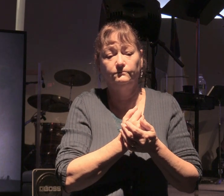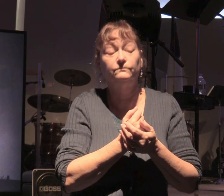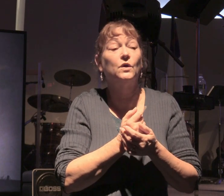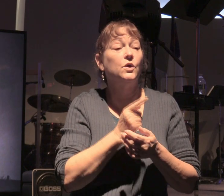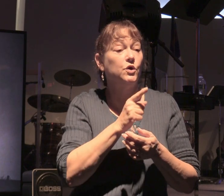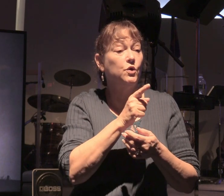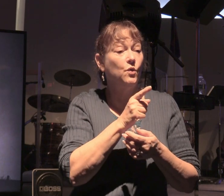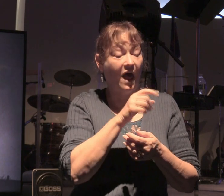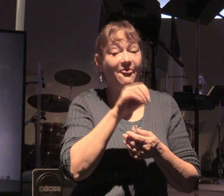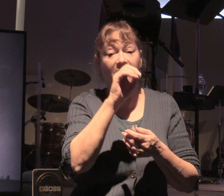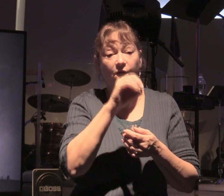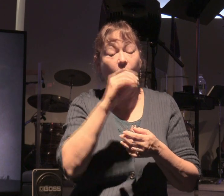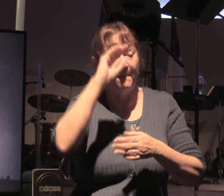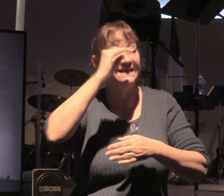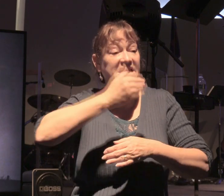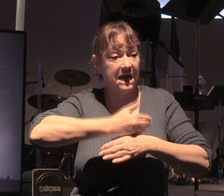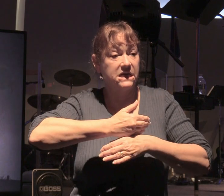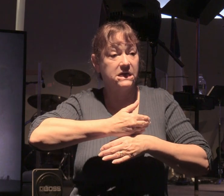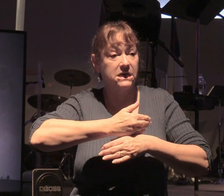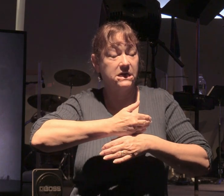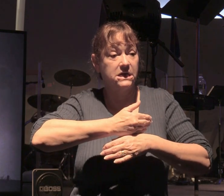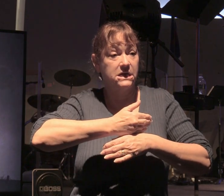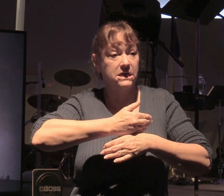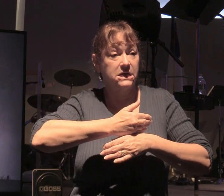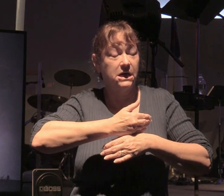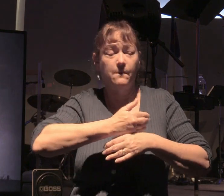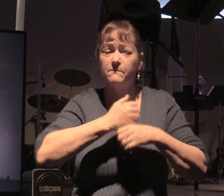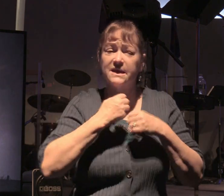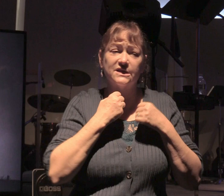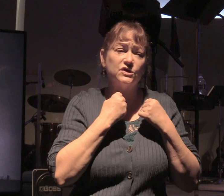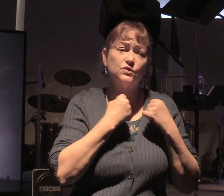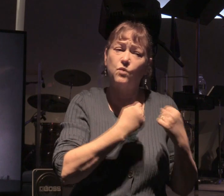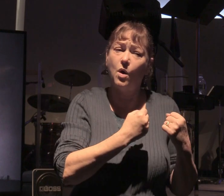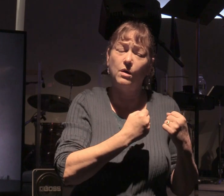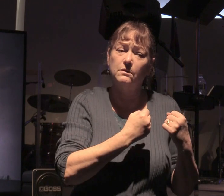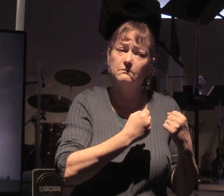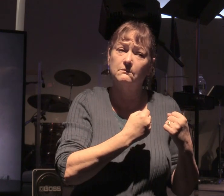You therefore, my son, be strong in